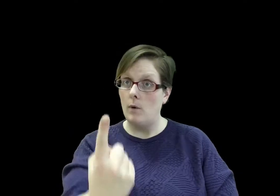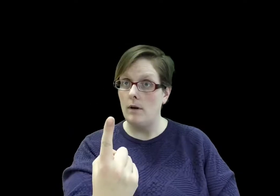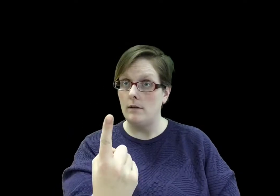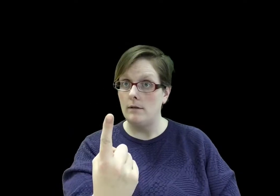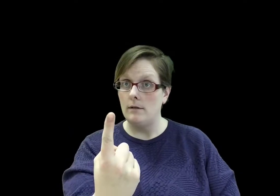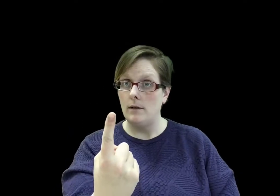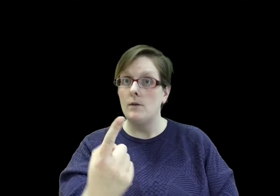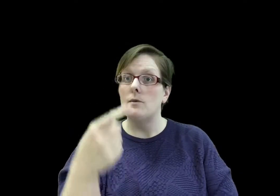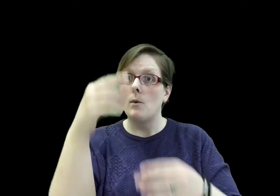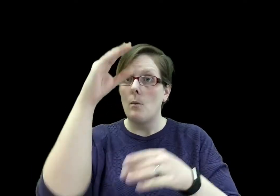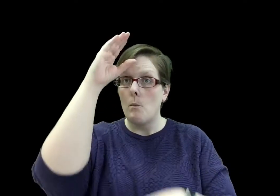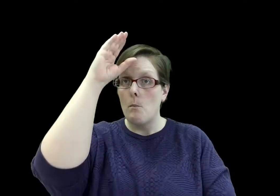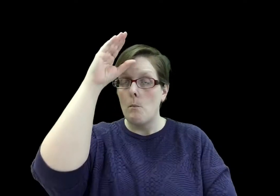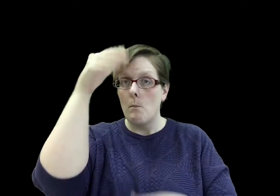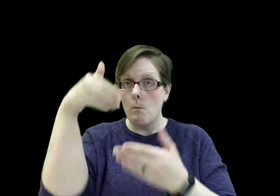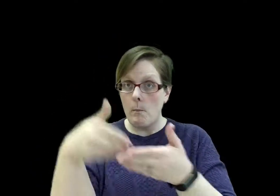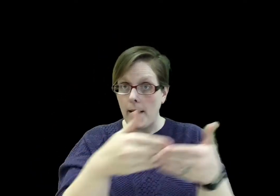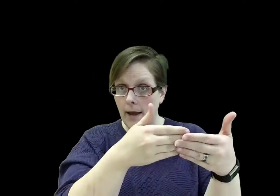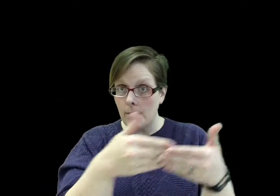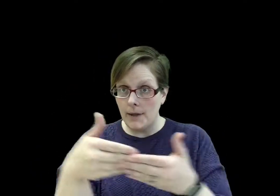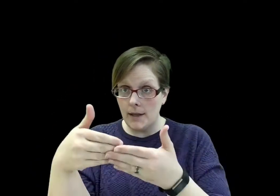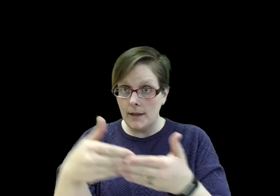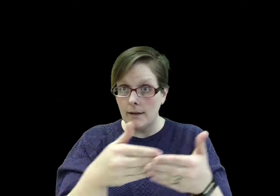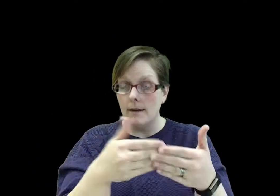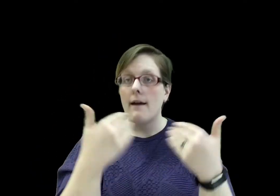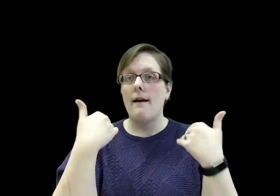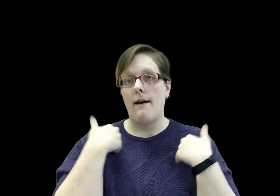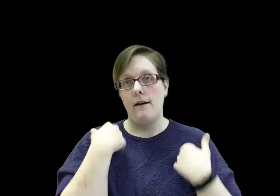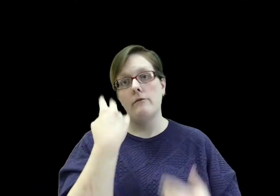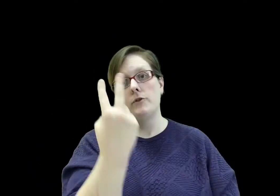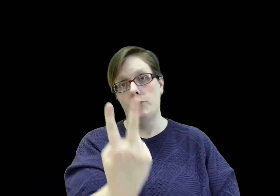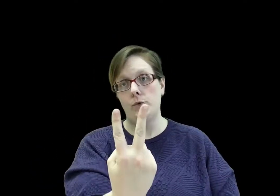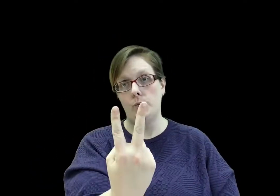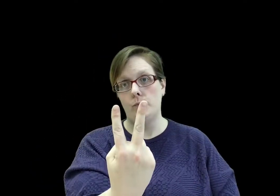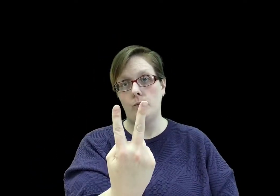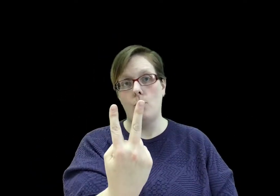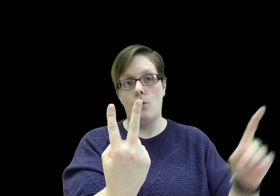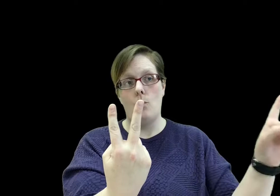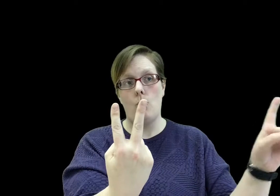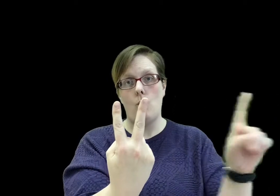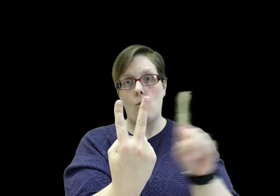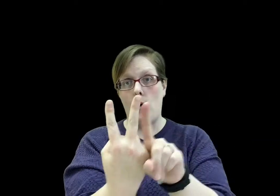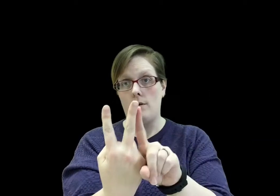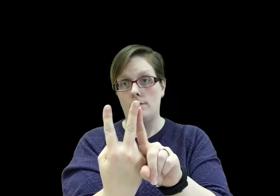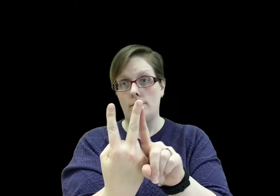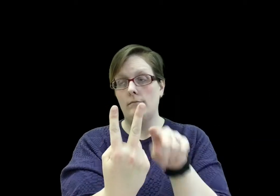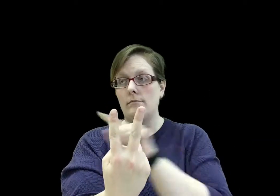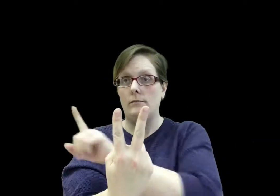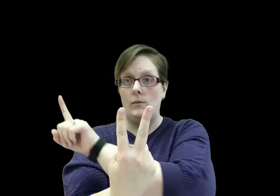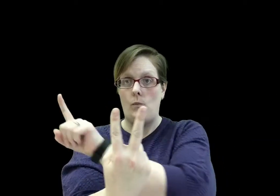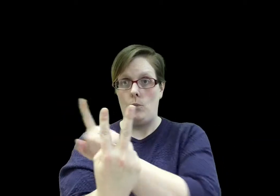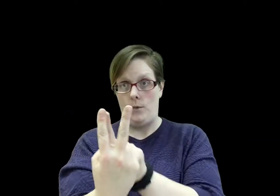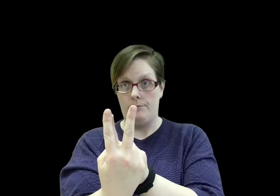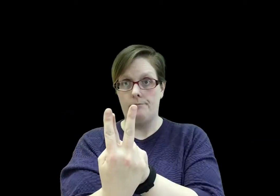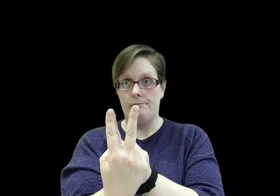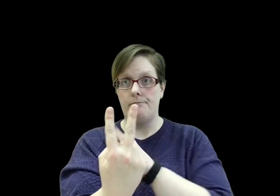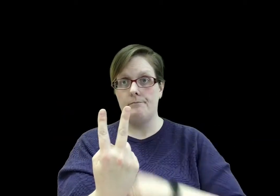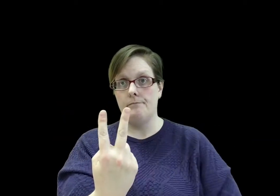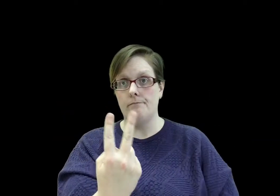1. So the new baby has 2 genes, 1 from mom and 1 from